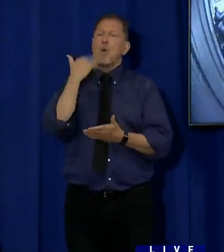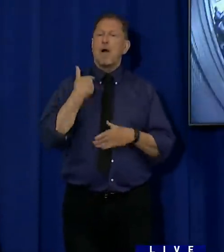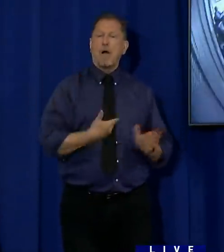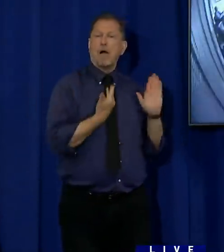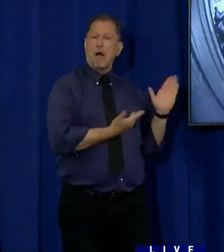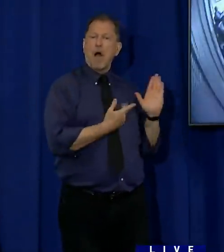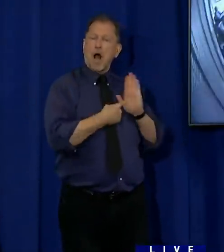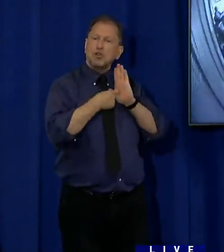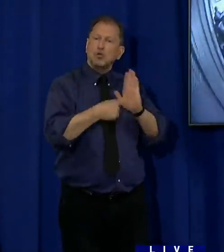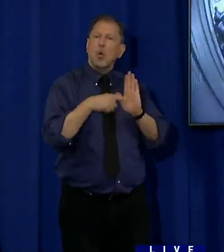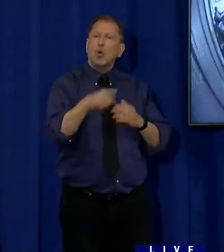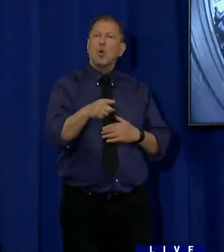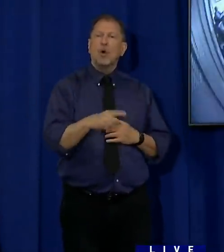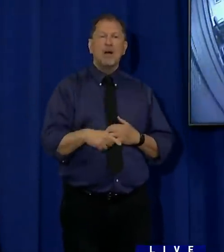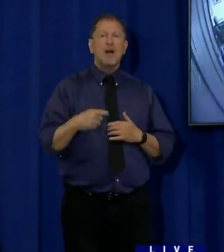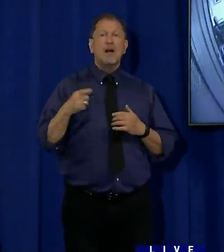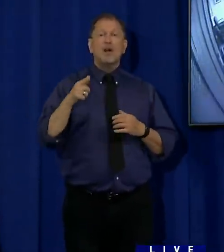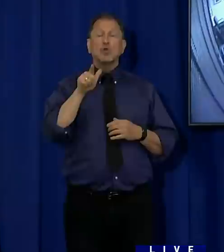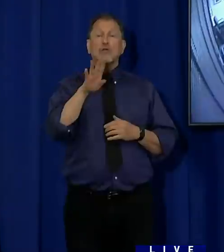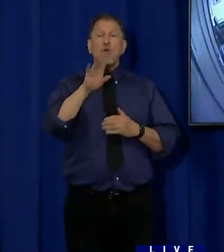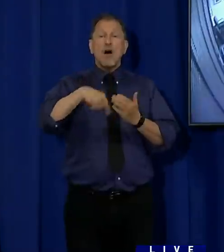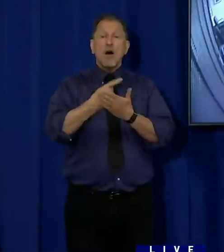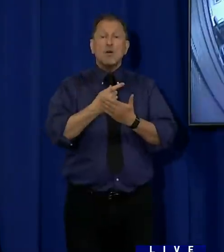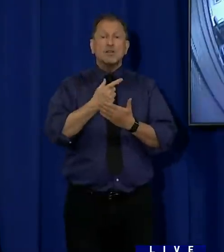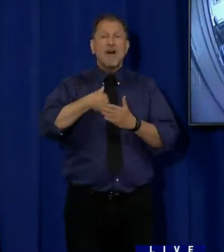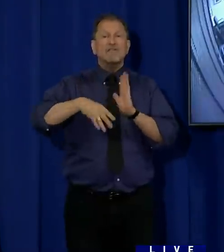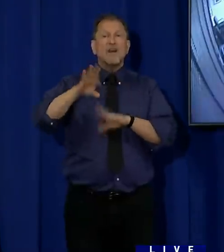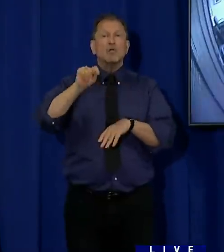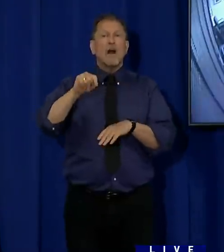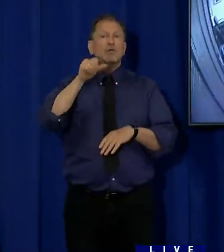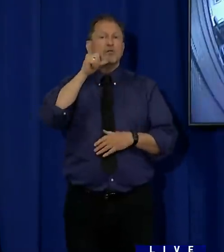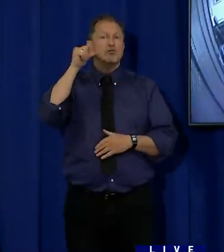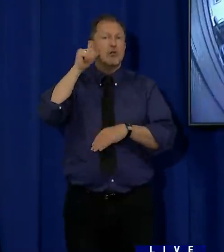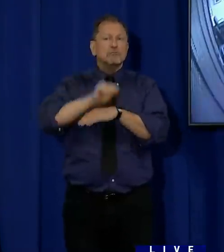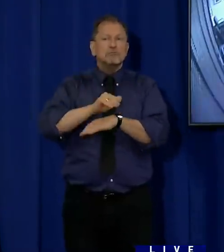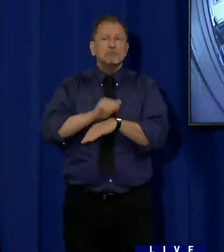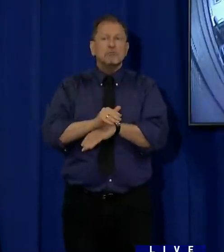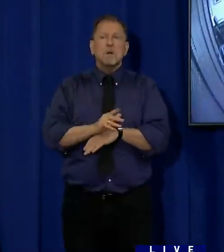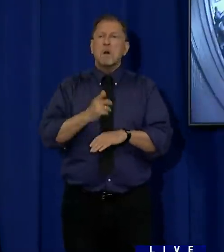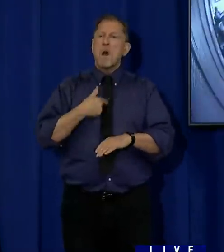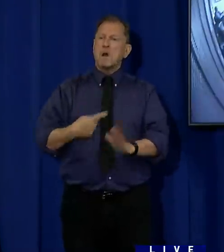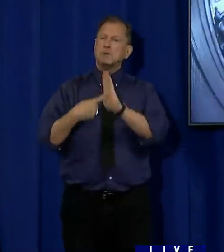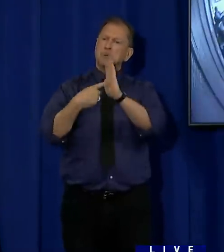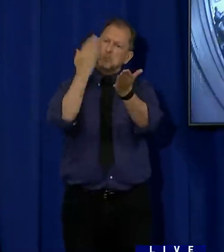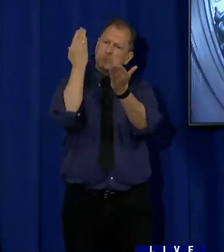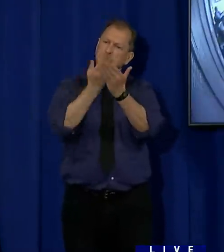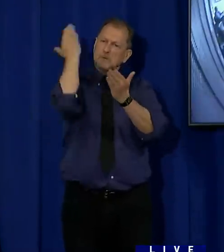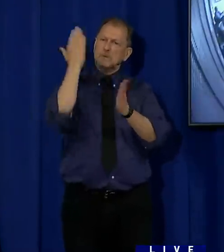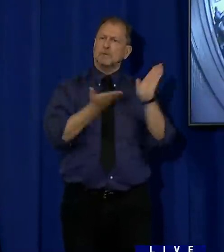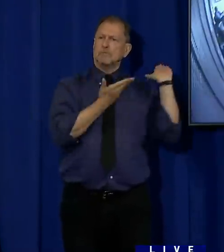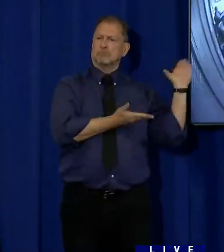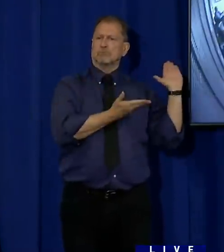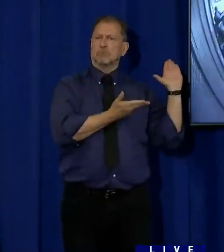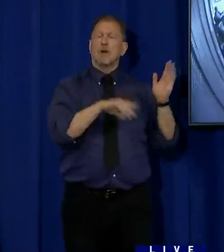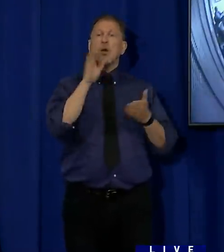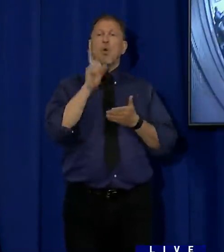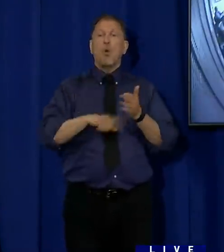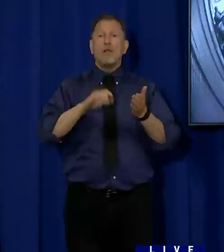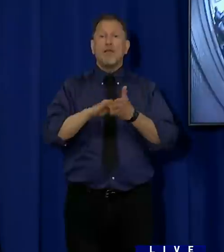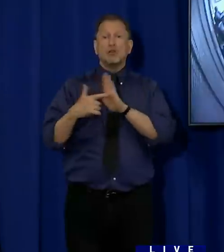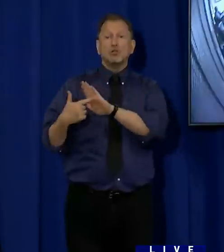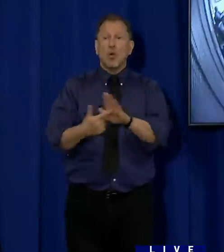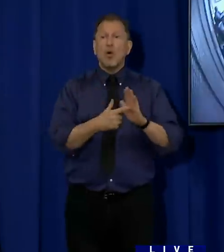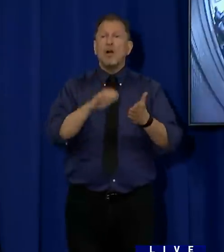than 24 hours after I first laid eyes on them. What they show, regrettably, is that these individuals